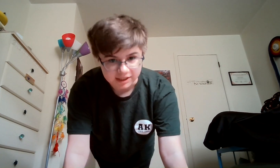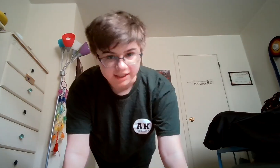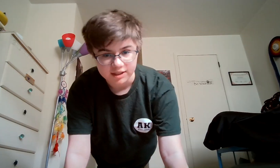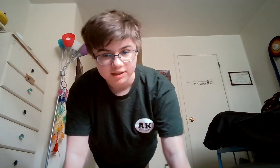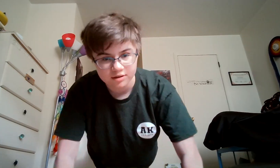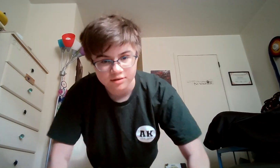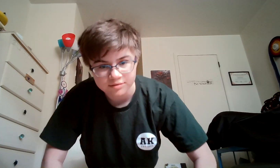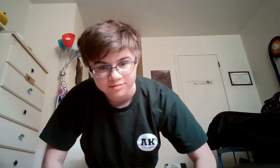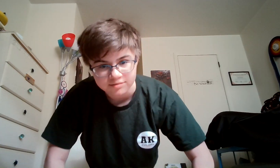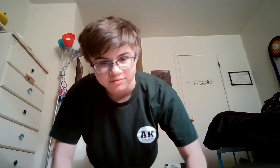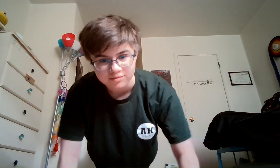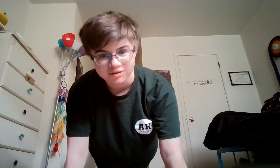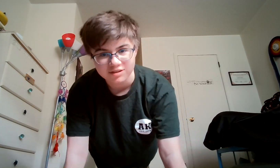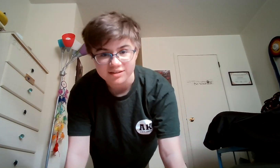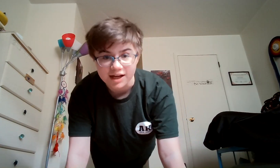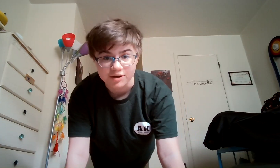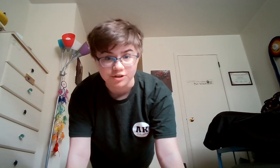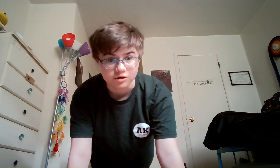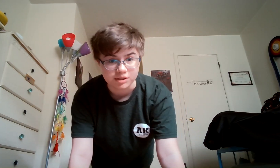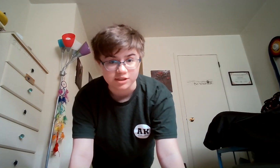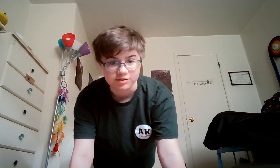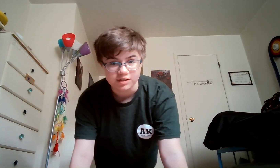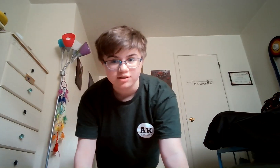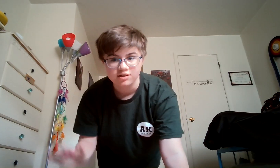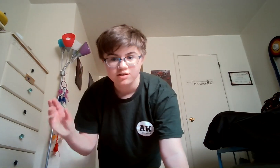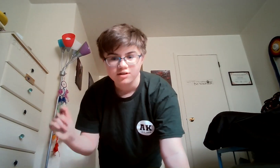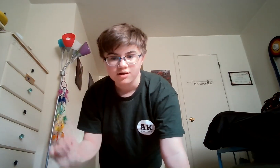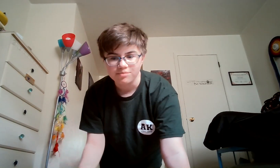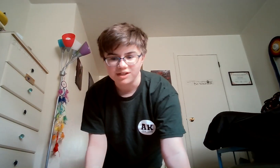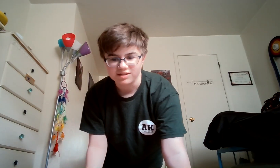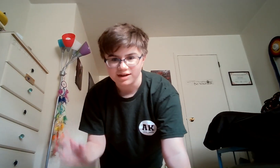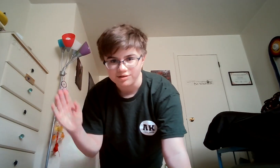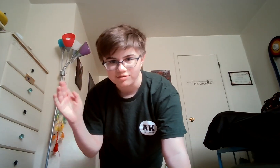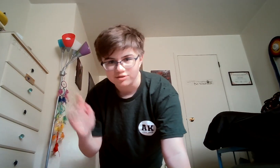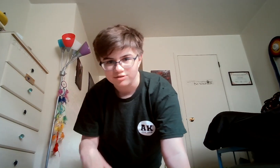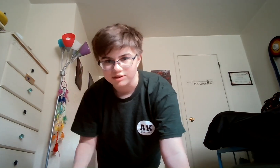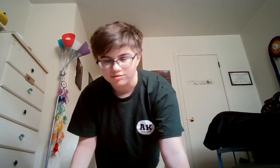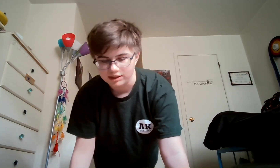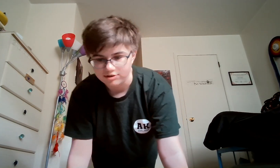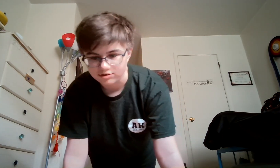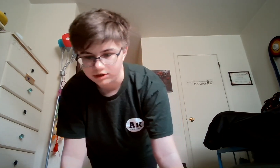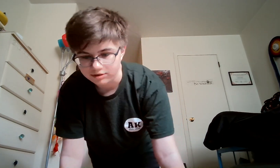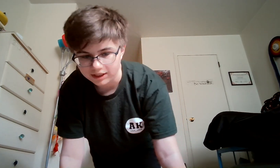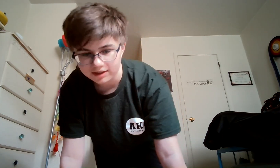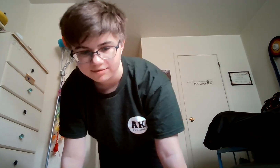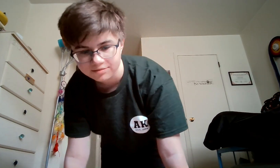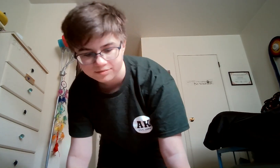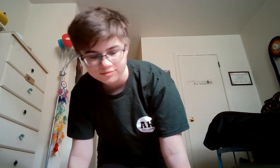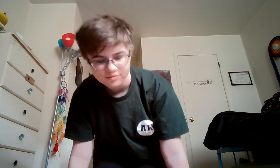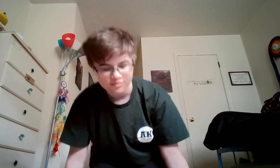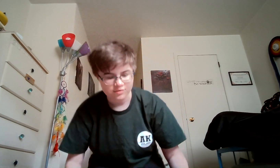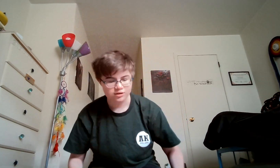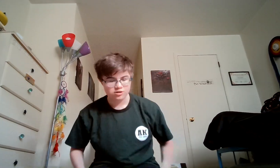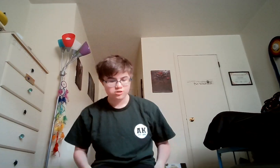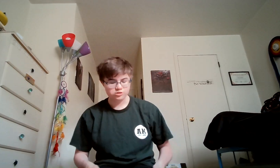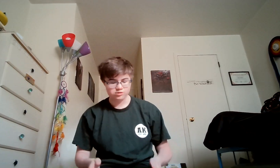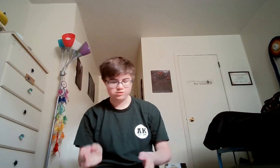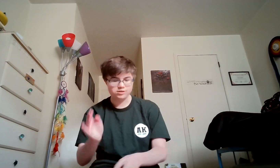like, that's how I'd normally do it. But instead I was doing it really slowly. It's to,